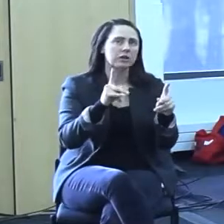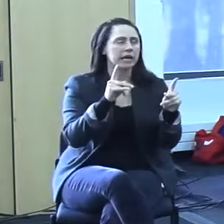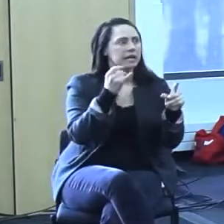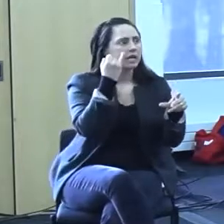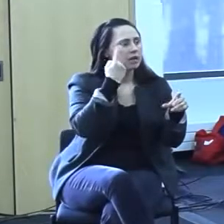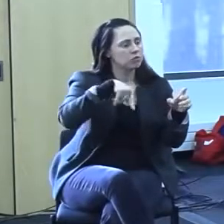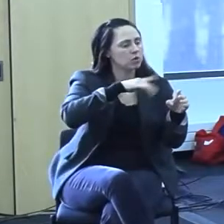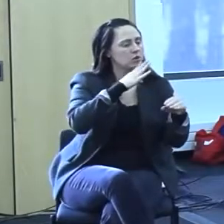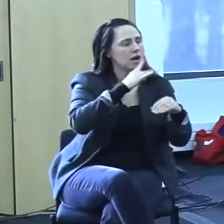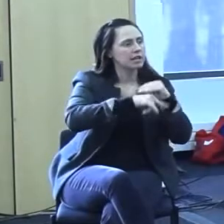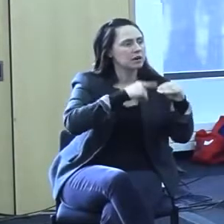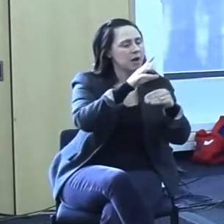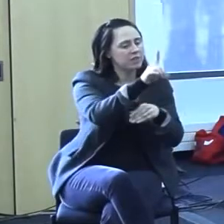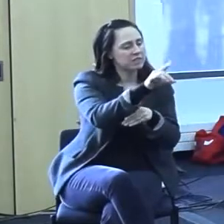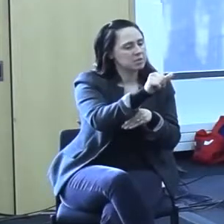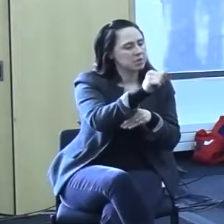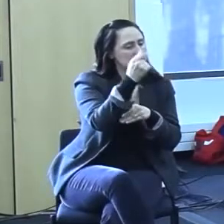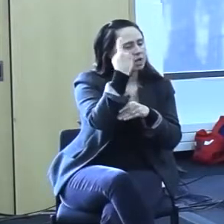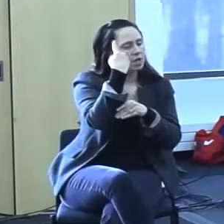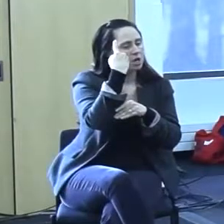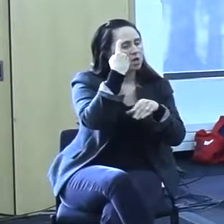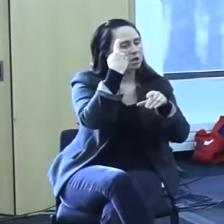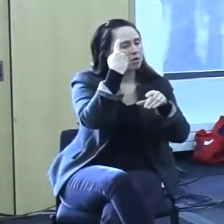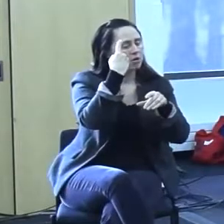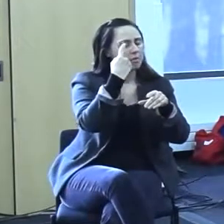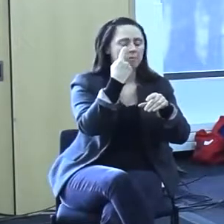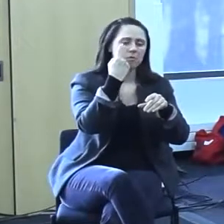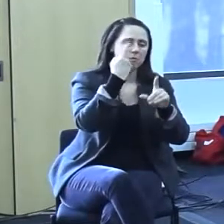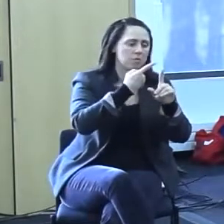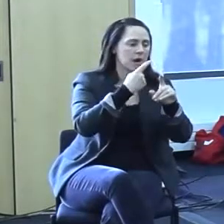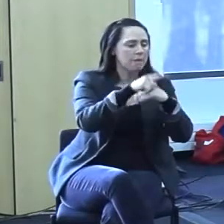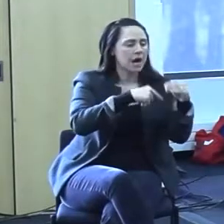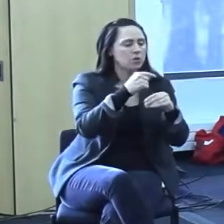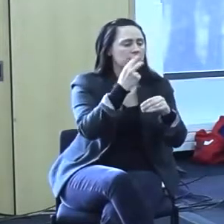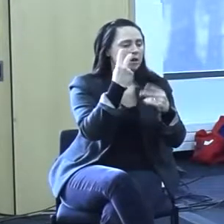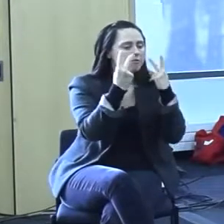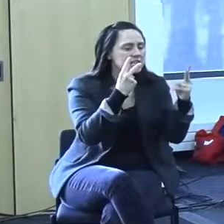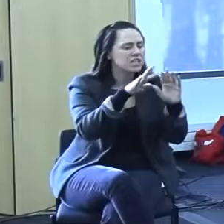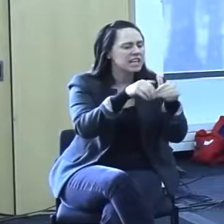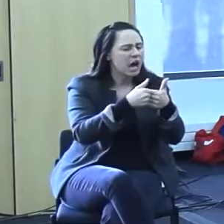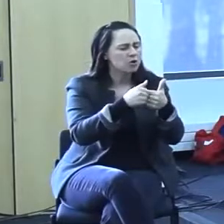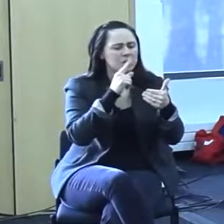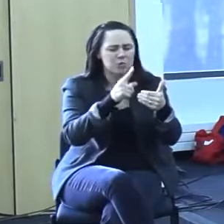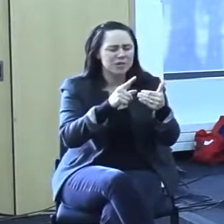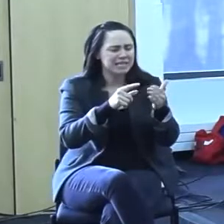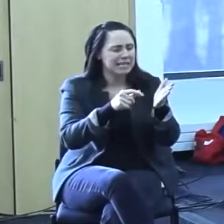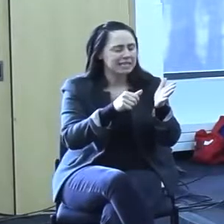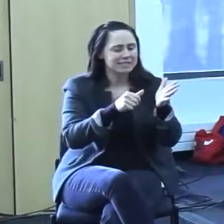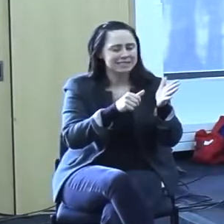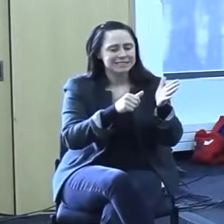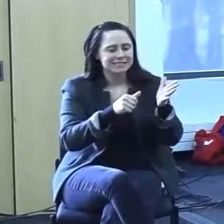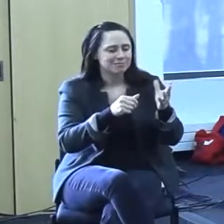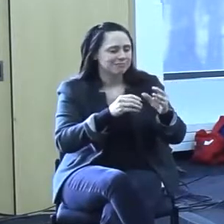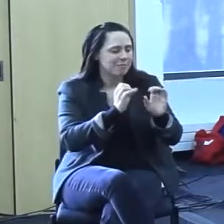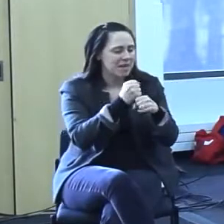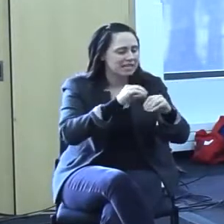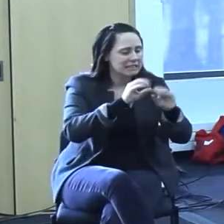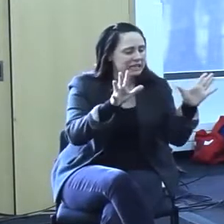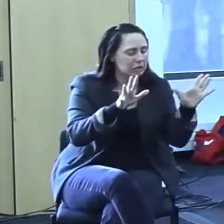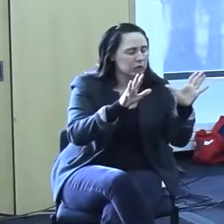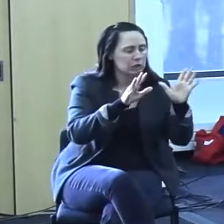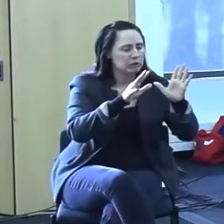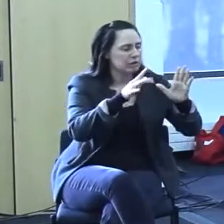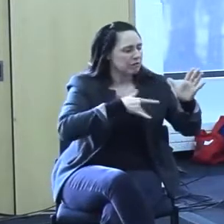we're talking about the disability of vision, is how do we emphasize the feeling of the space? How do we emphasize